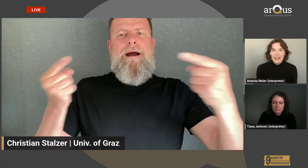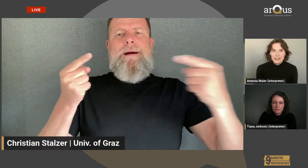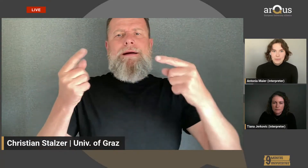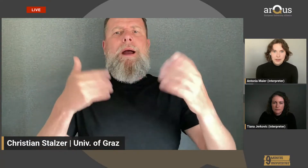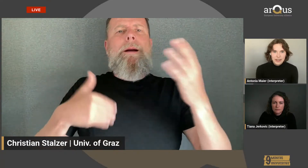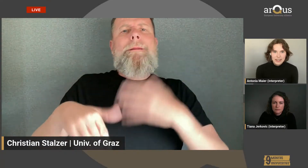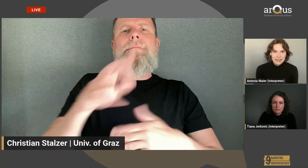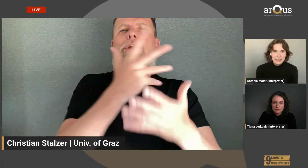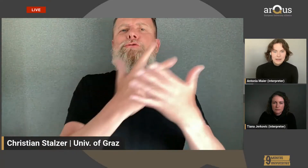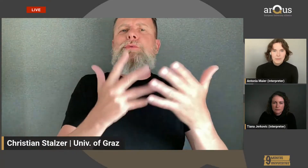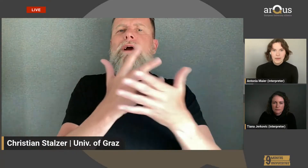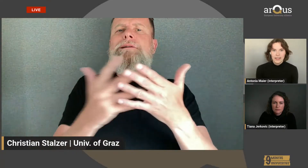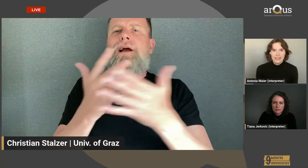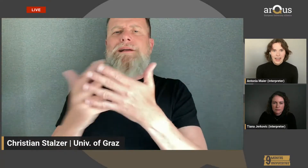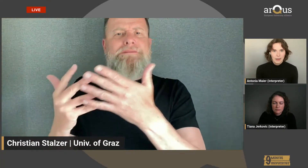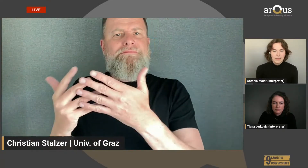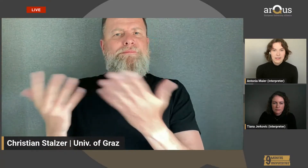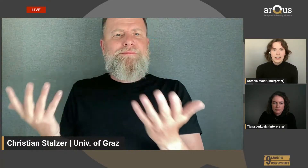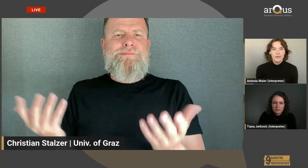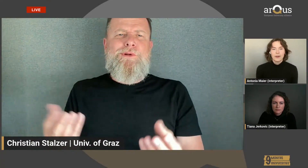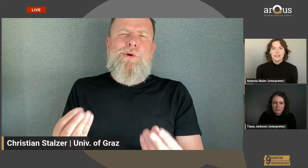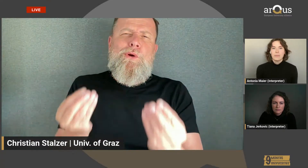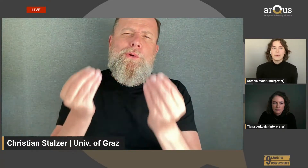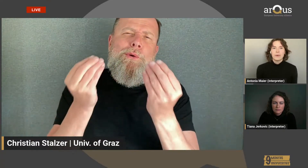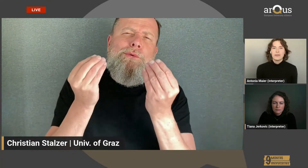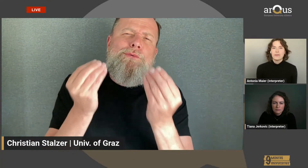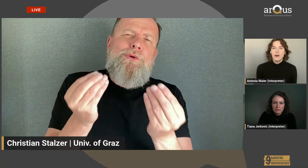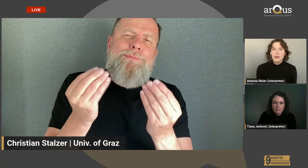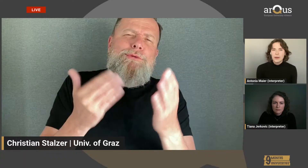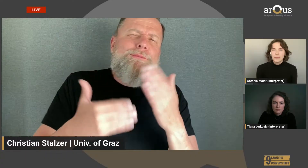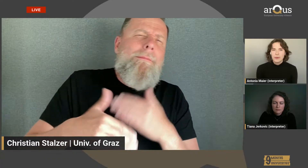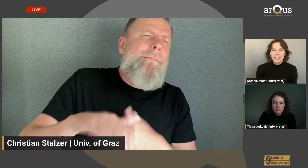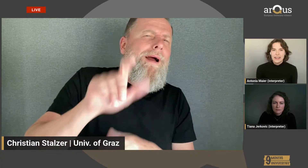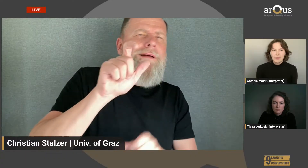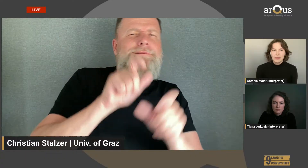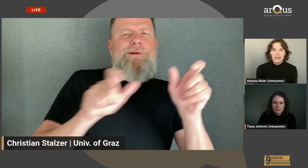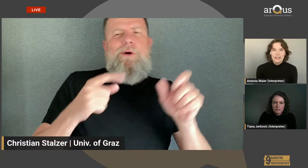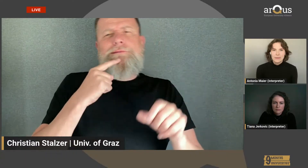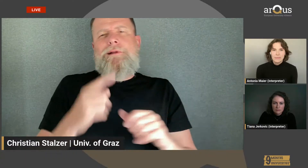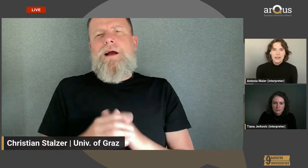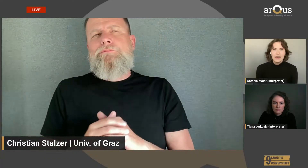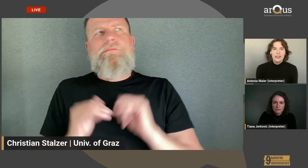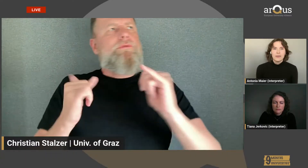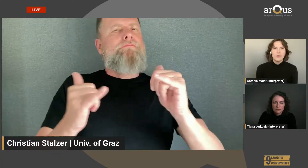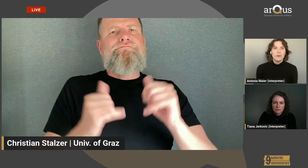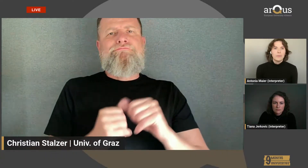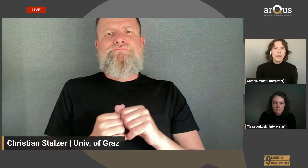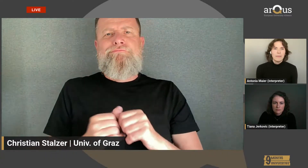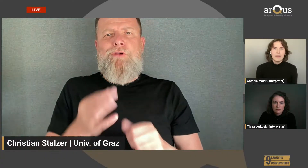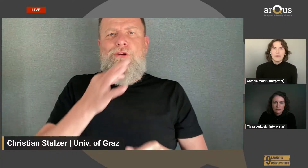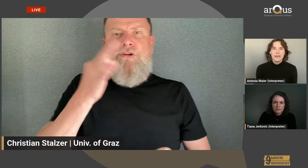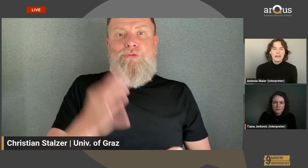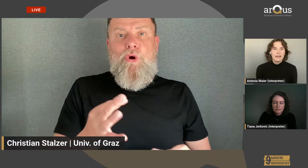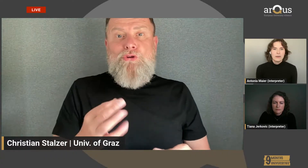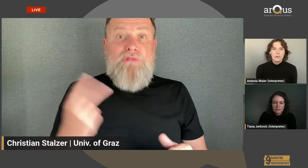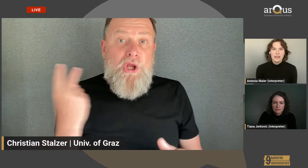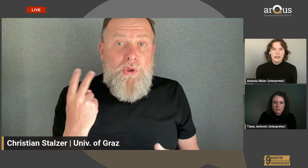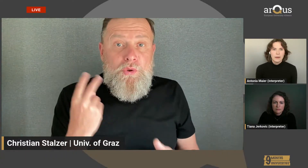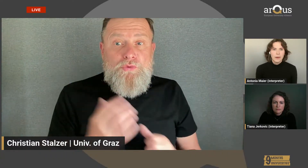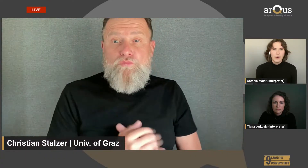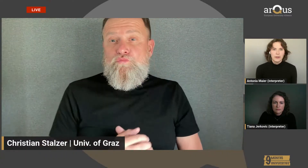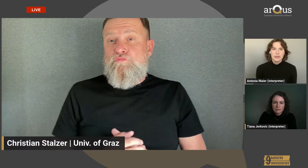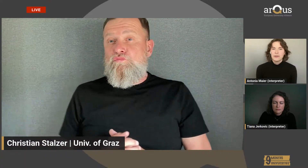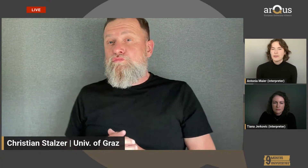that I experienced many times. For example, when you talk about multilingualism, you maybe think